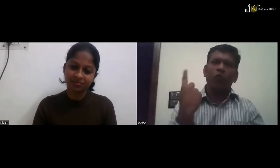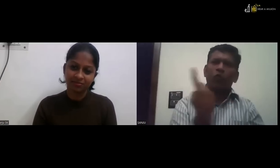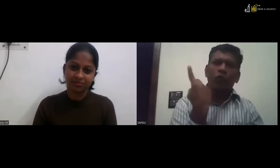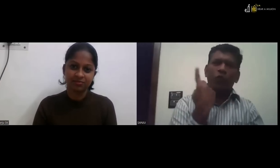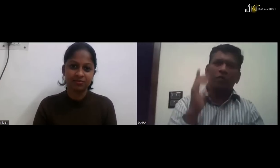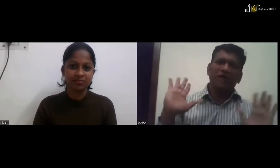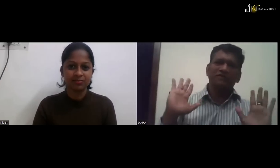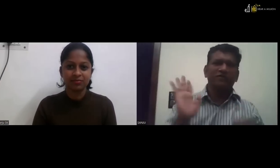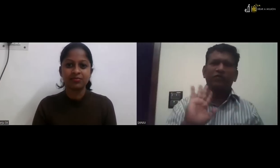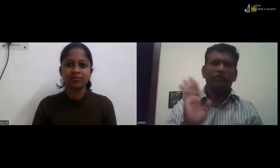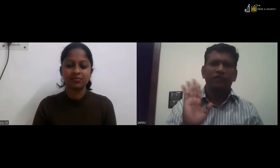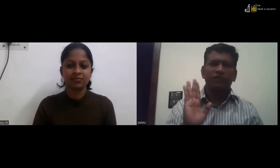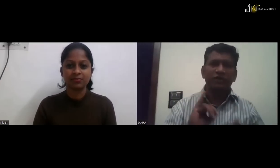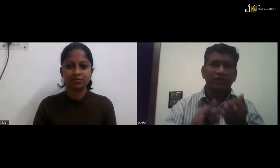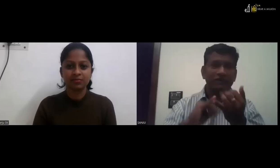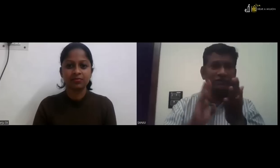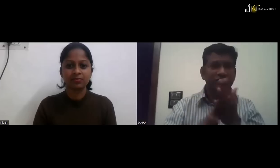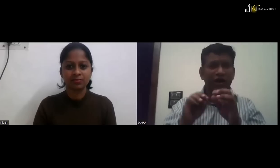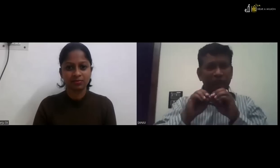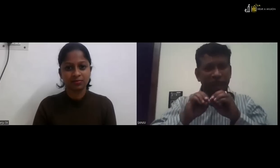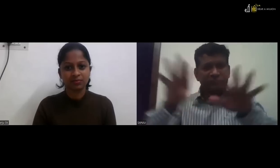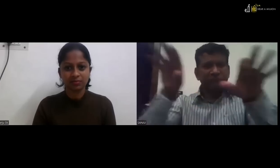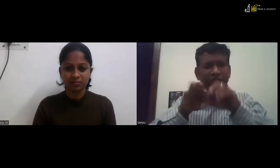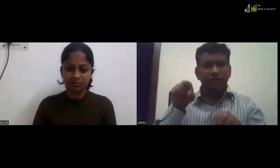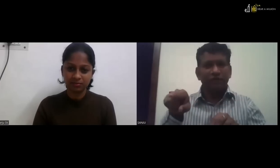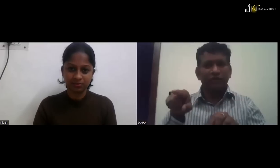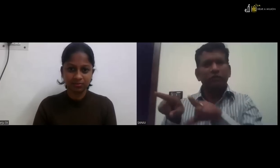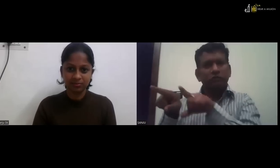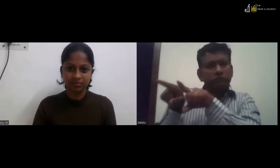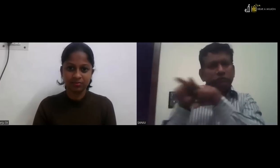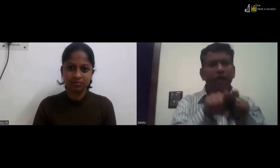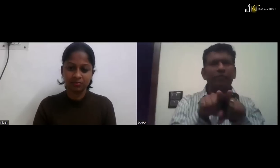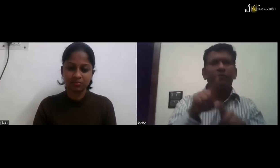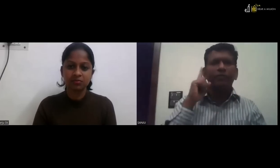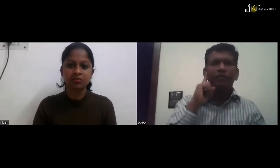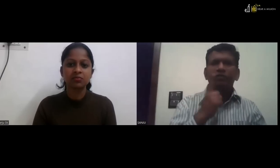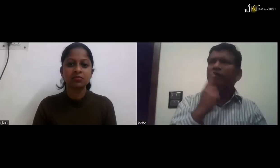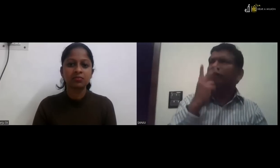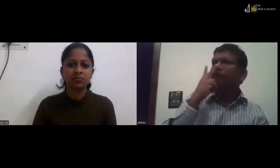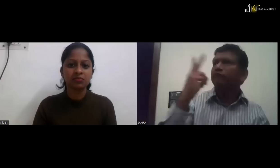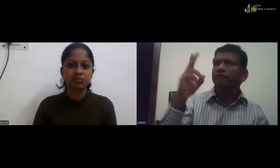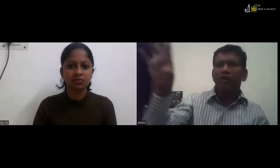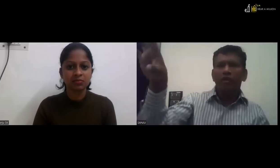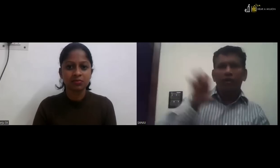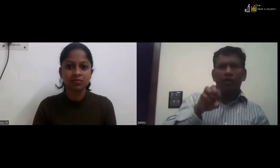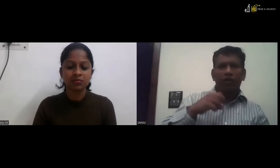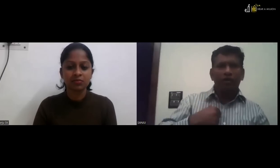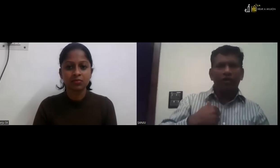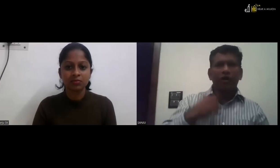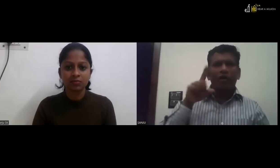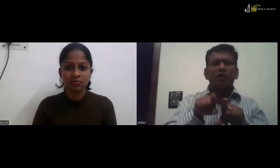On the social media, we have shared much information, and that is not that much enough. So we must share the